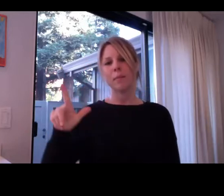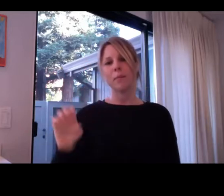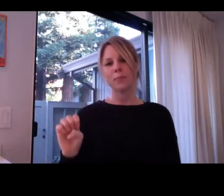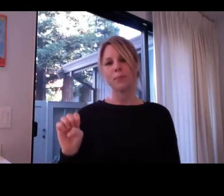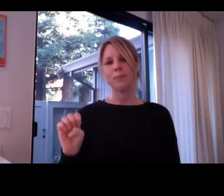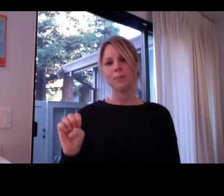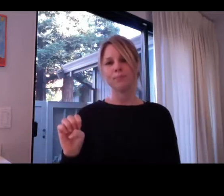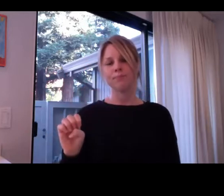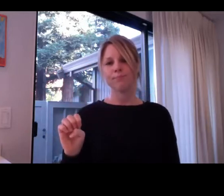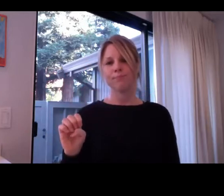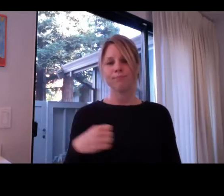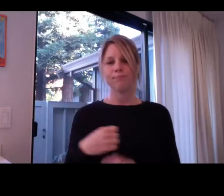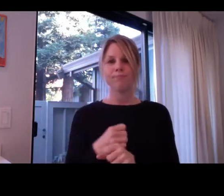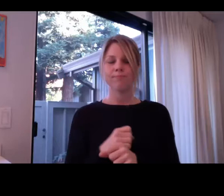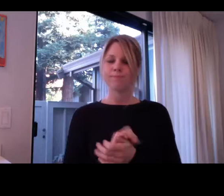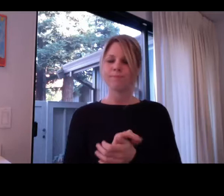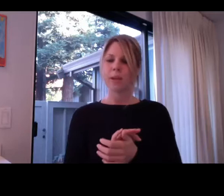example.